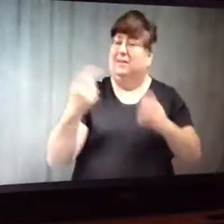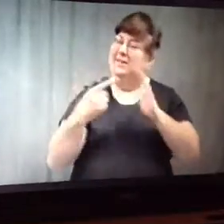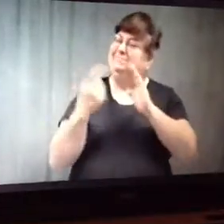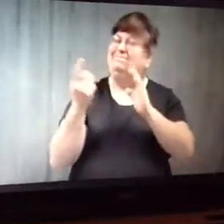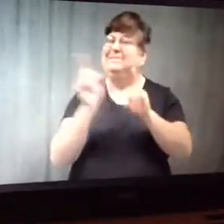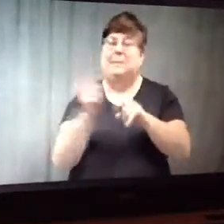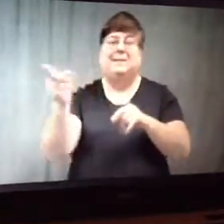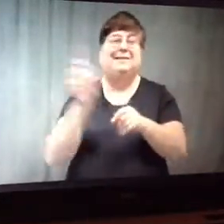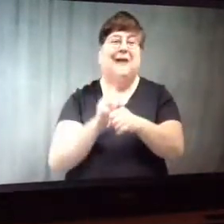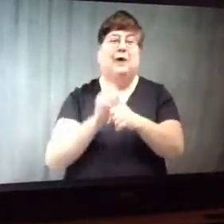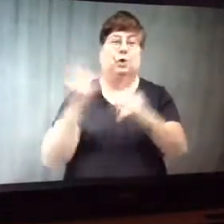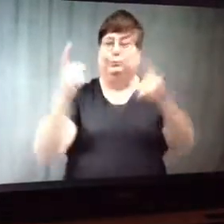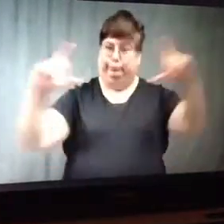was doing.